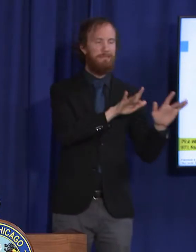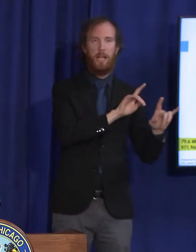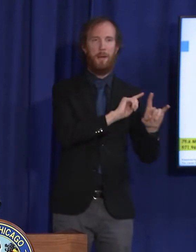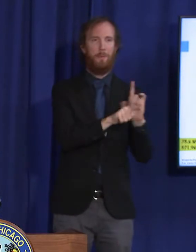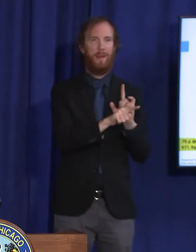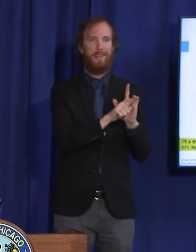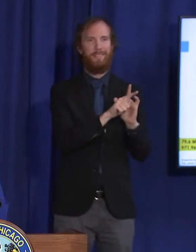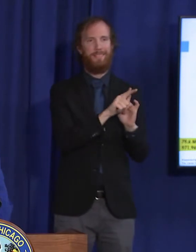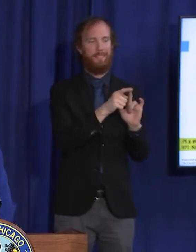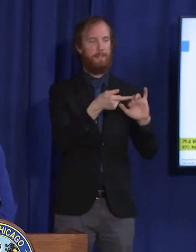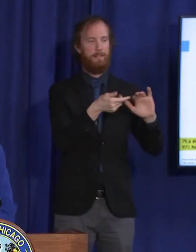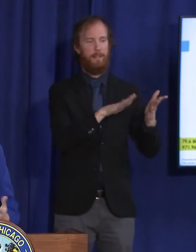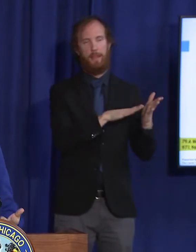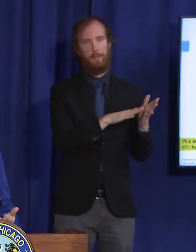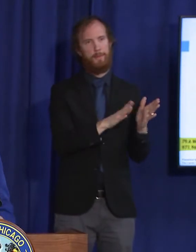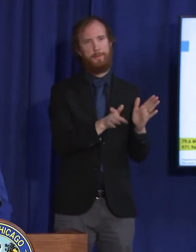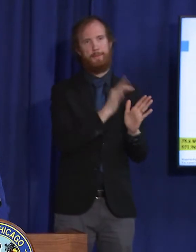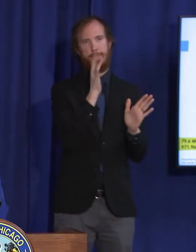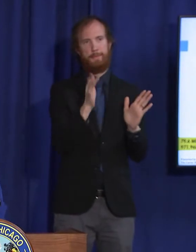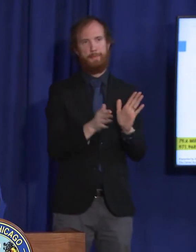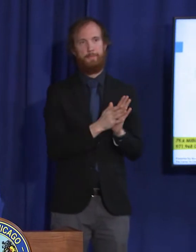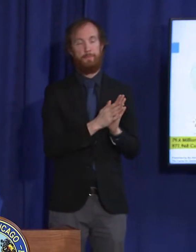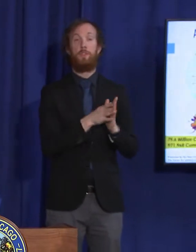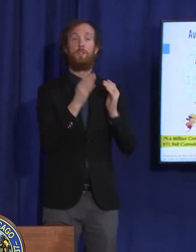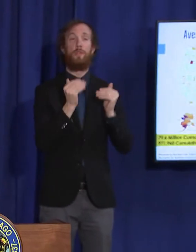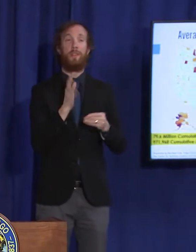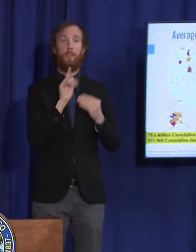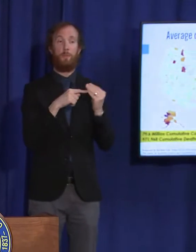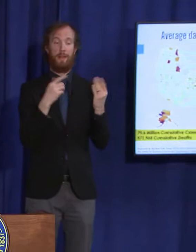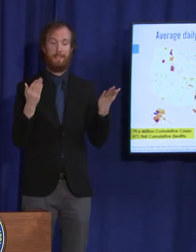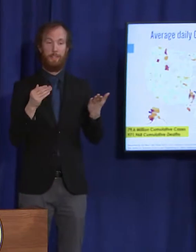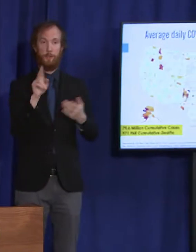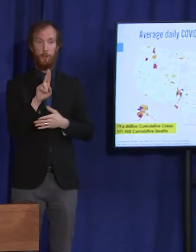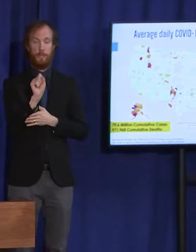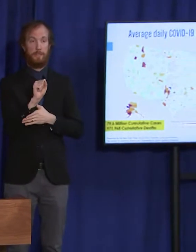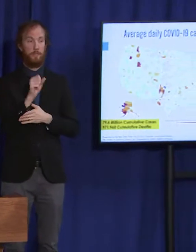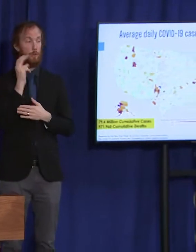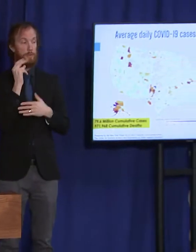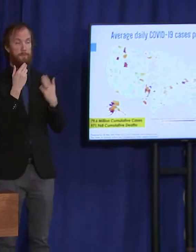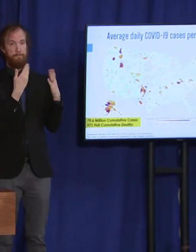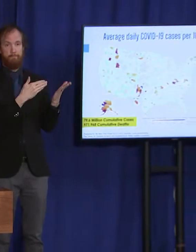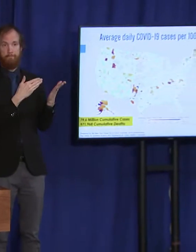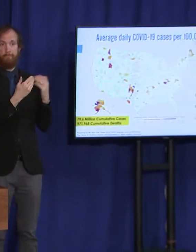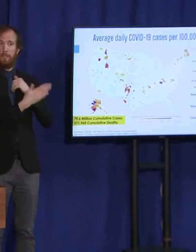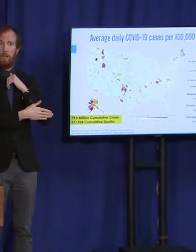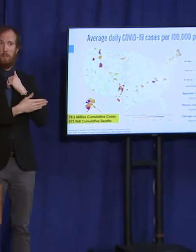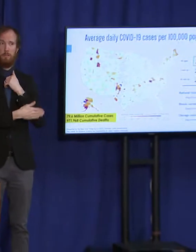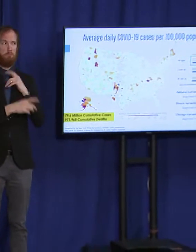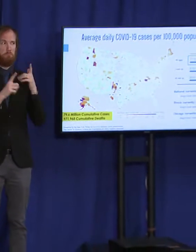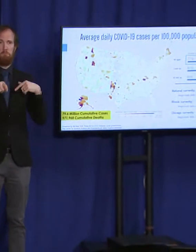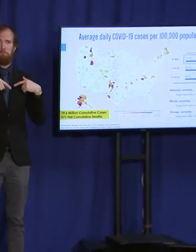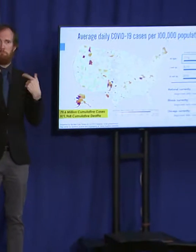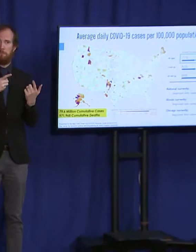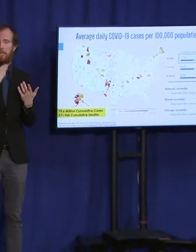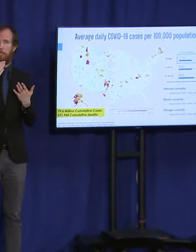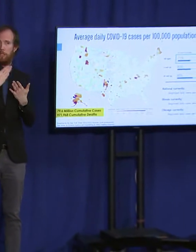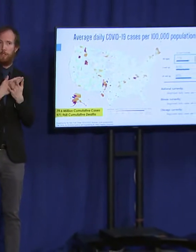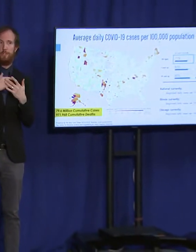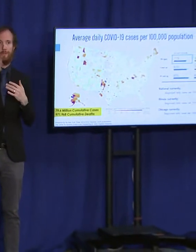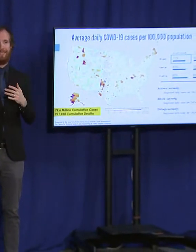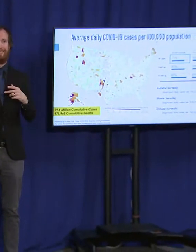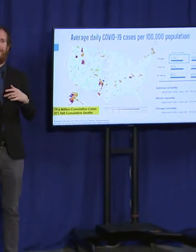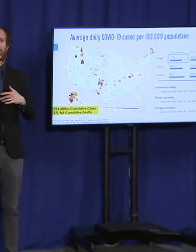bring us back to the US. You can see we're overall doing well. A lot of the country is in that light yellow. We